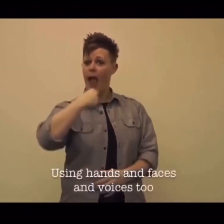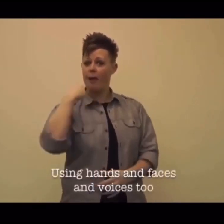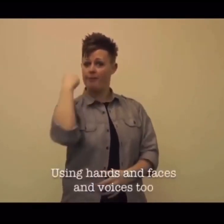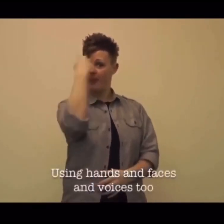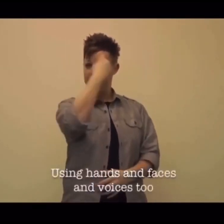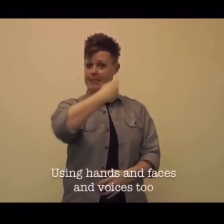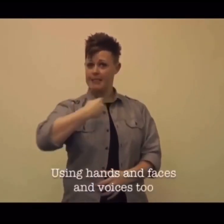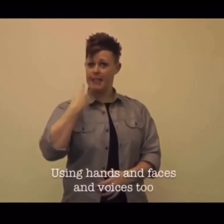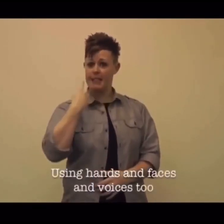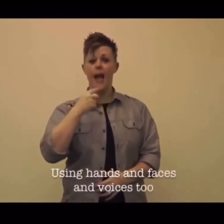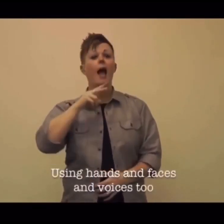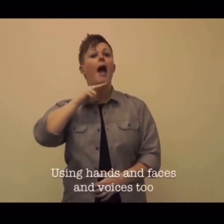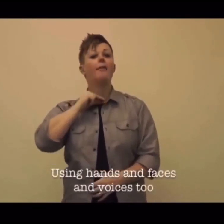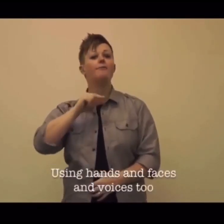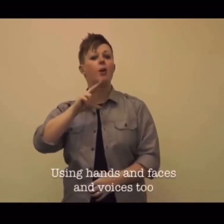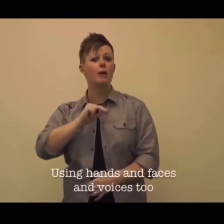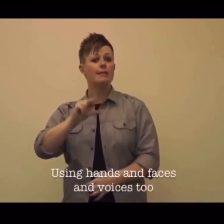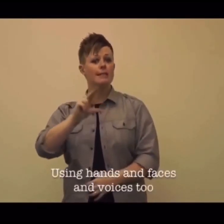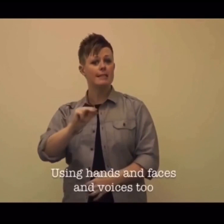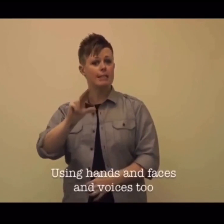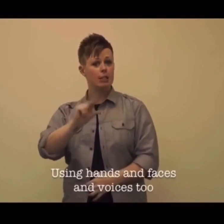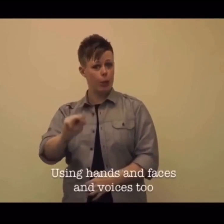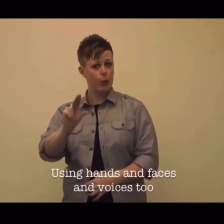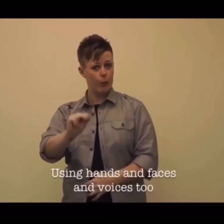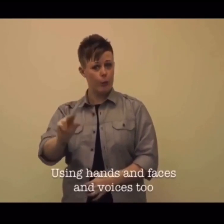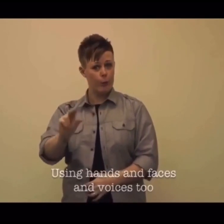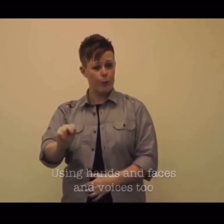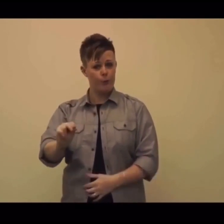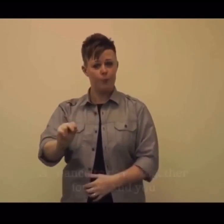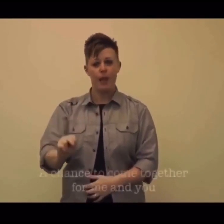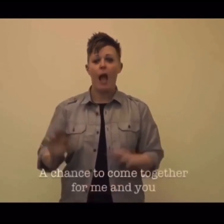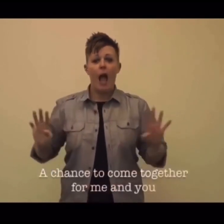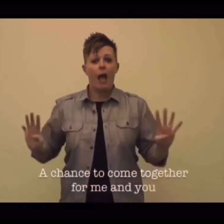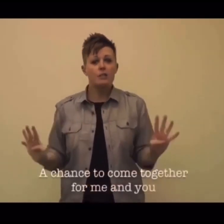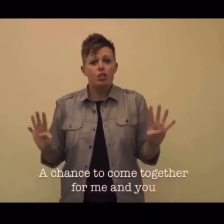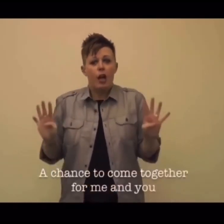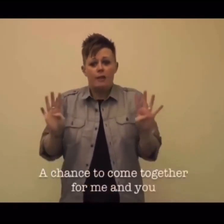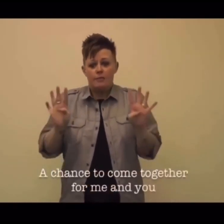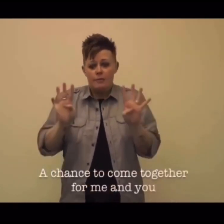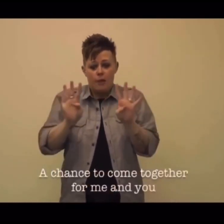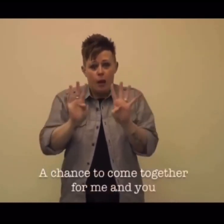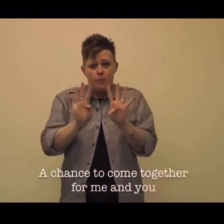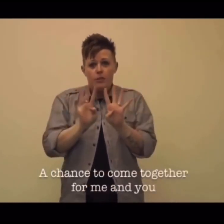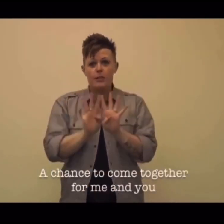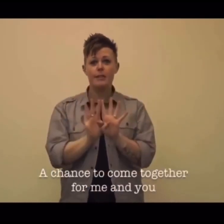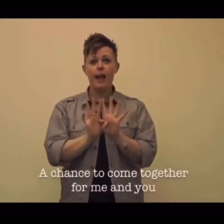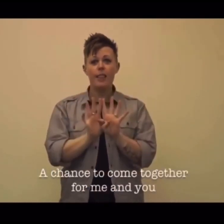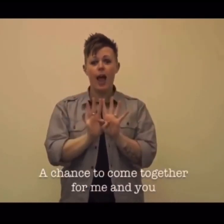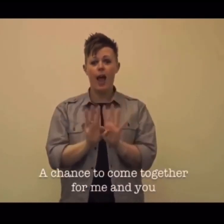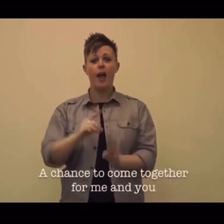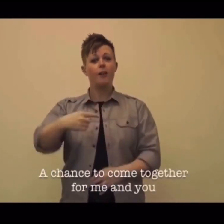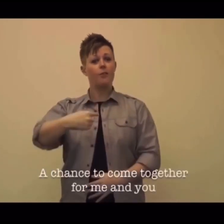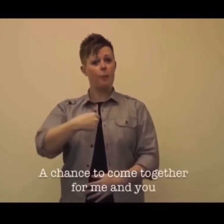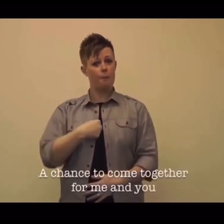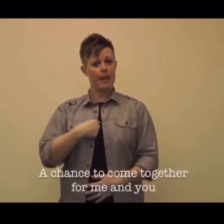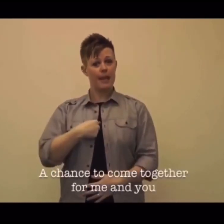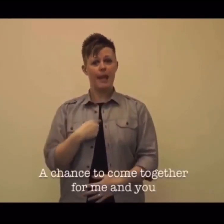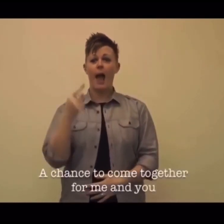and faces and voices too. A chance to come together for me